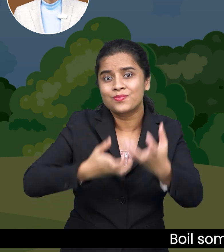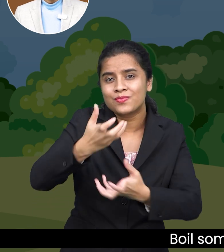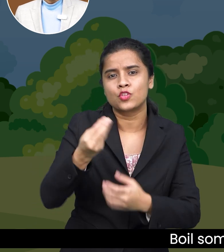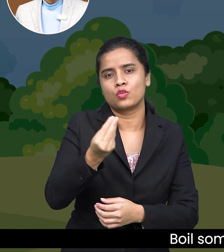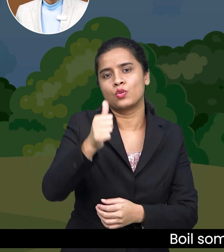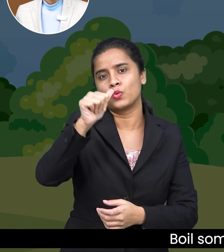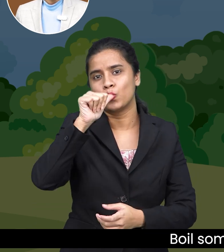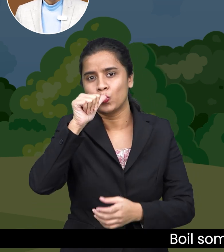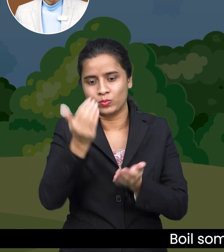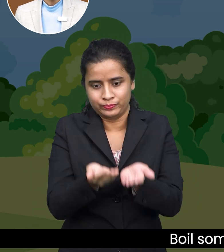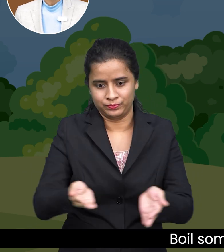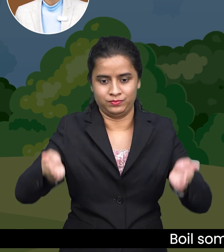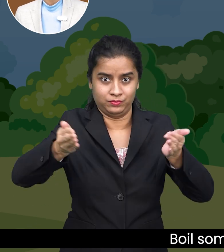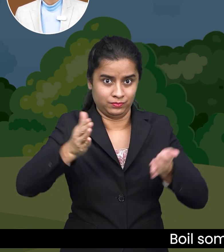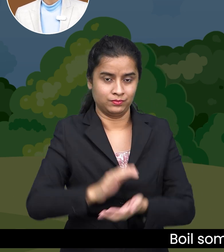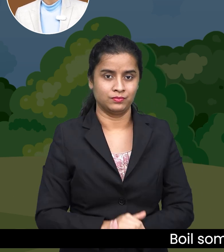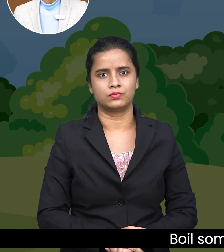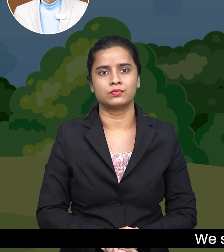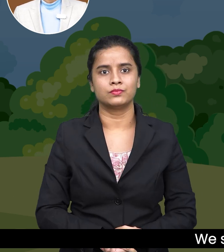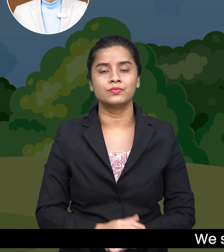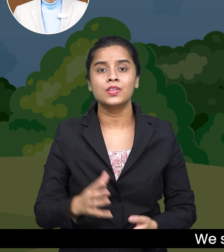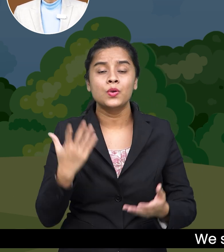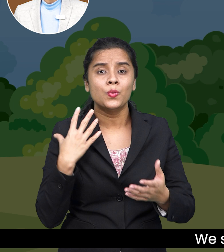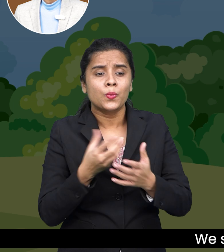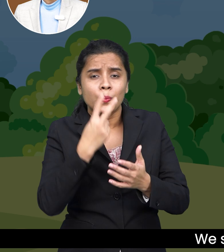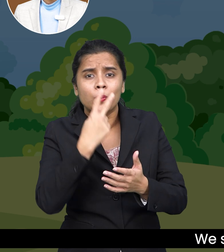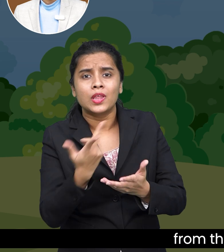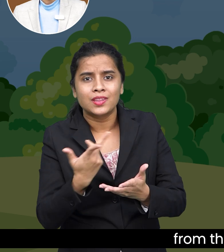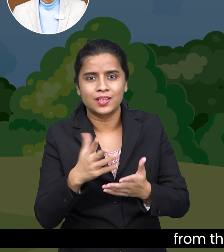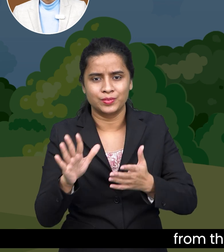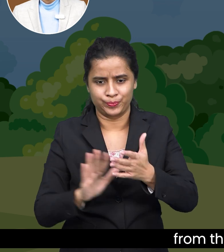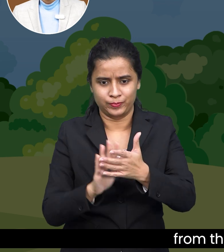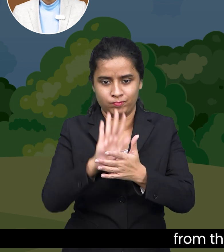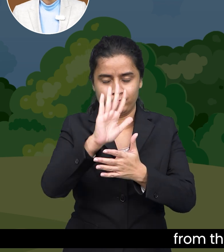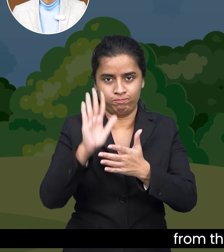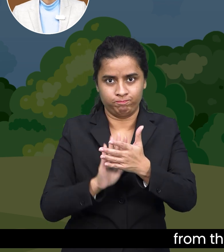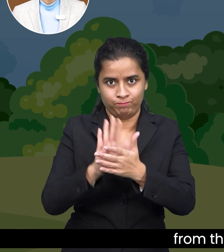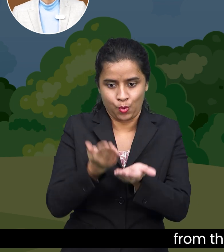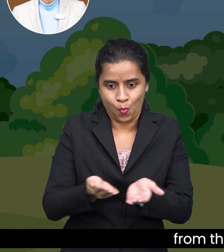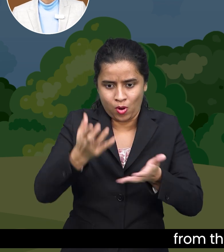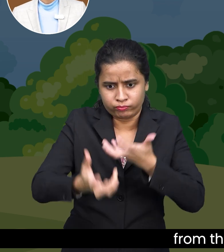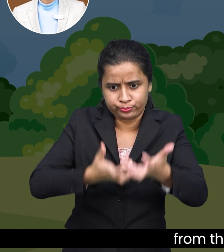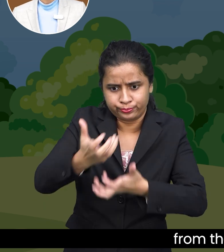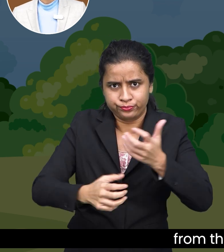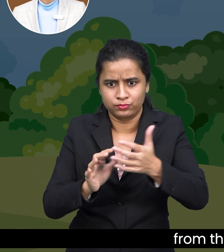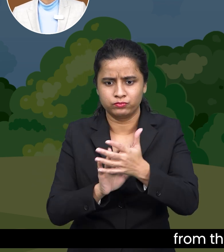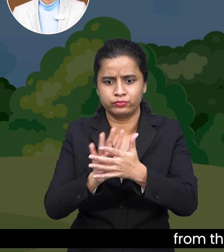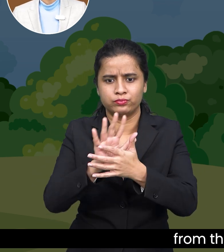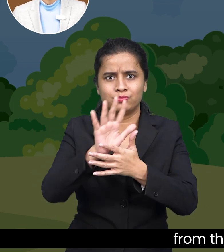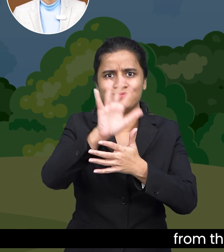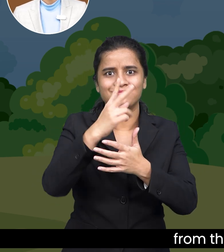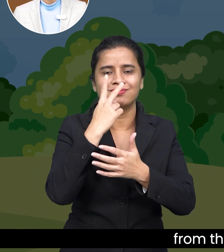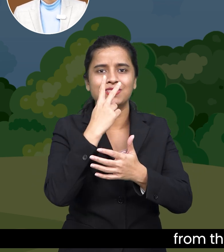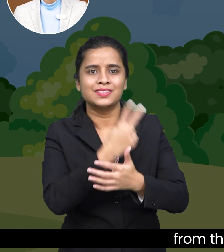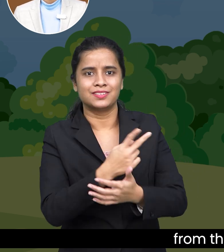Boil some water in a container. We see the vapor rising from the surface of the water.